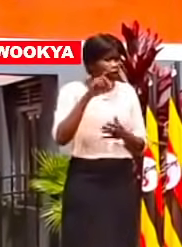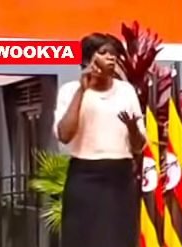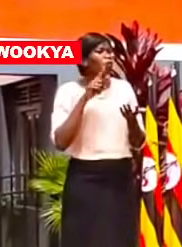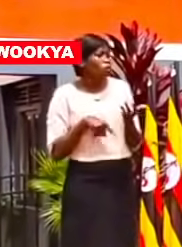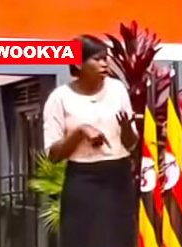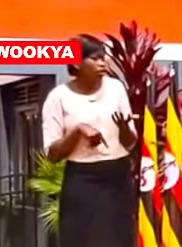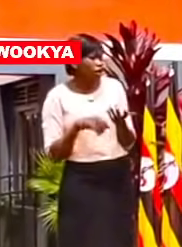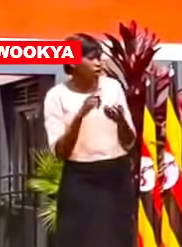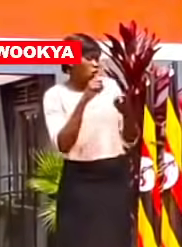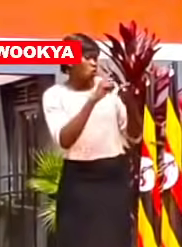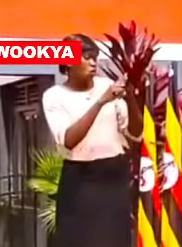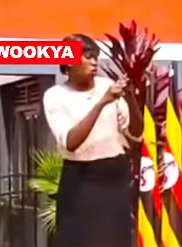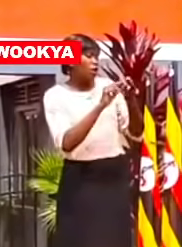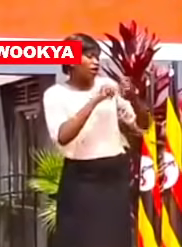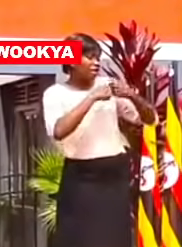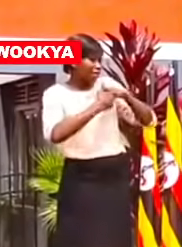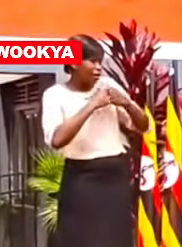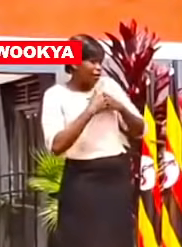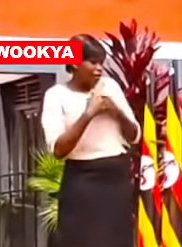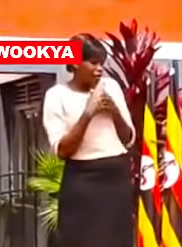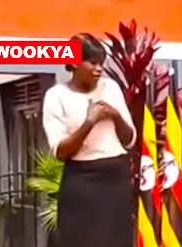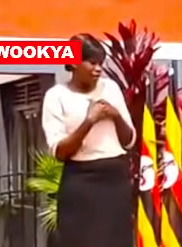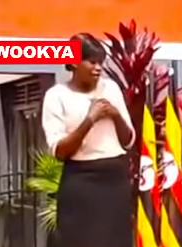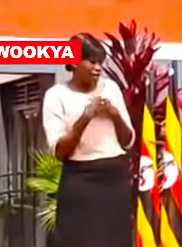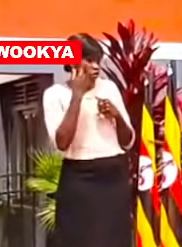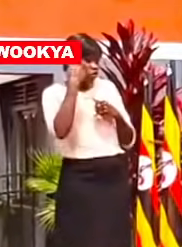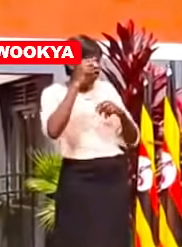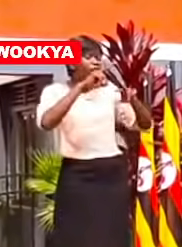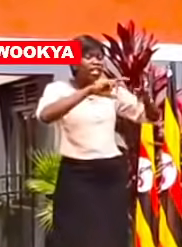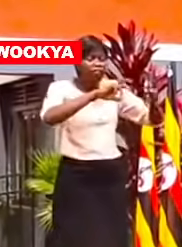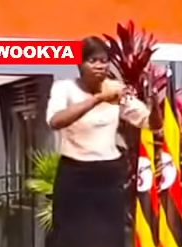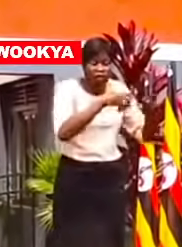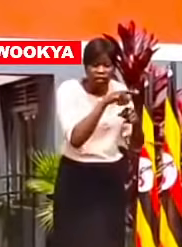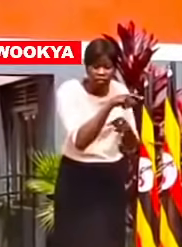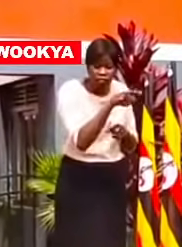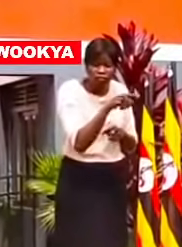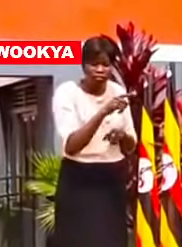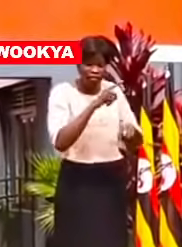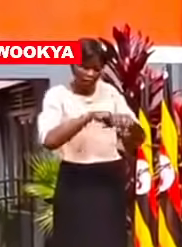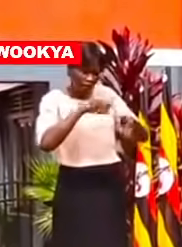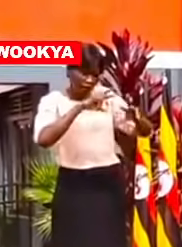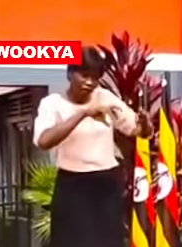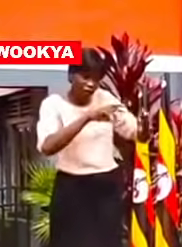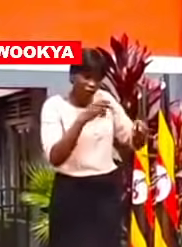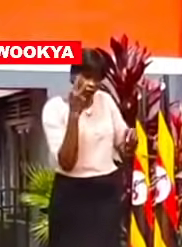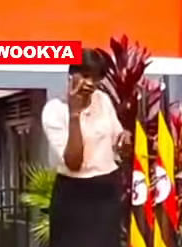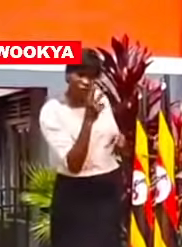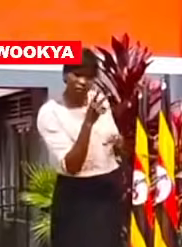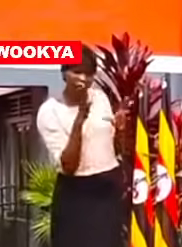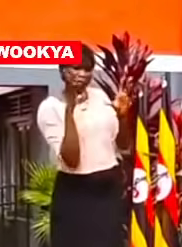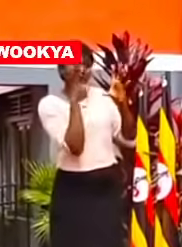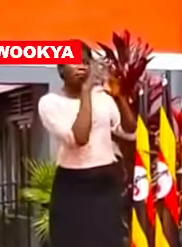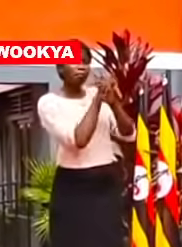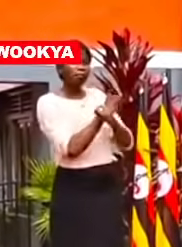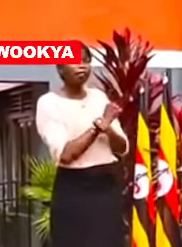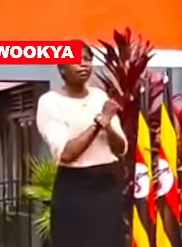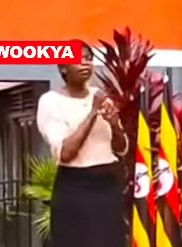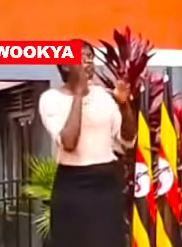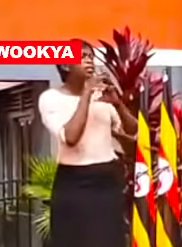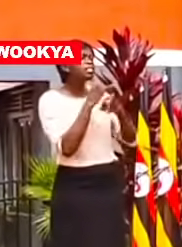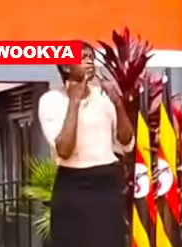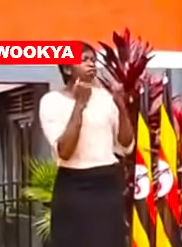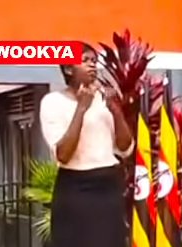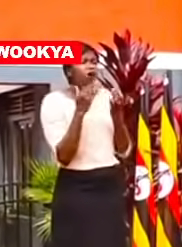one of the challenges in as far as investigations are concerned is because there's limited funding that